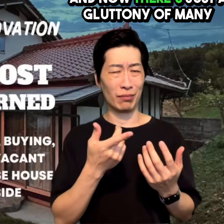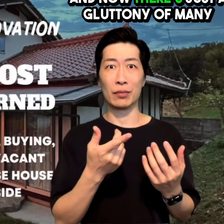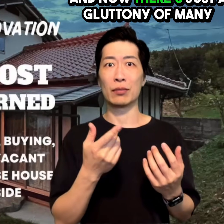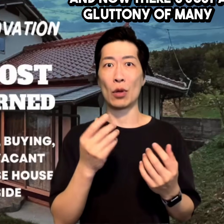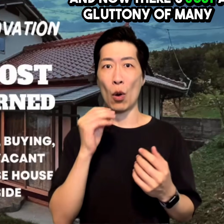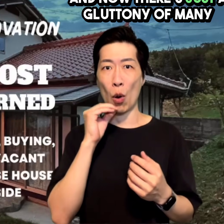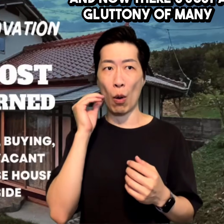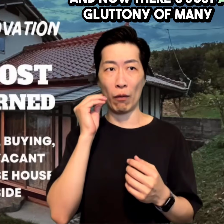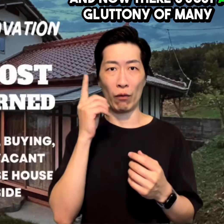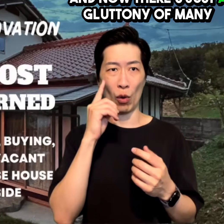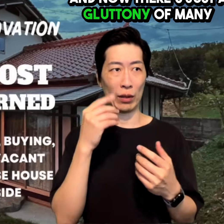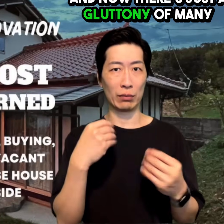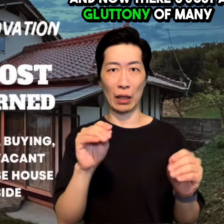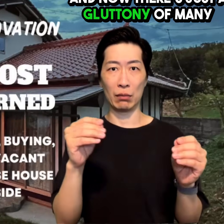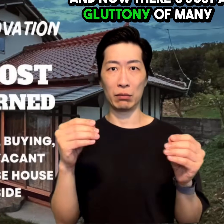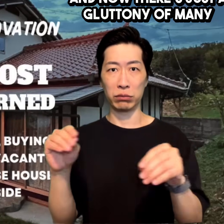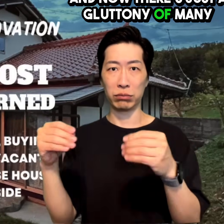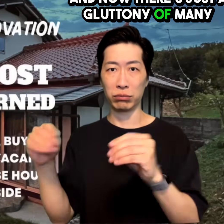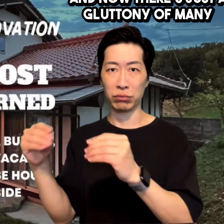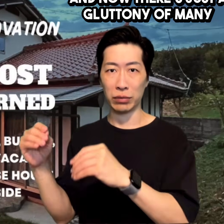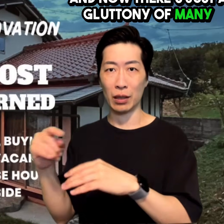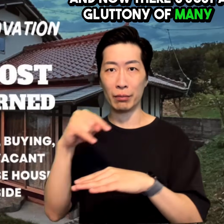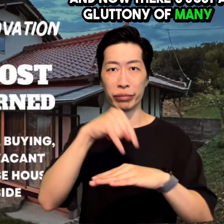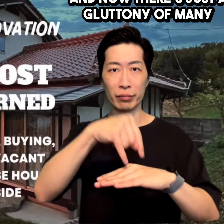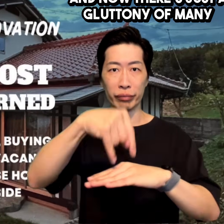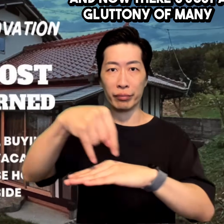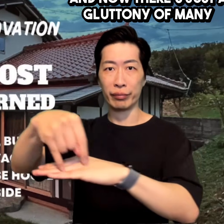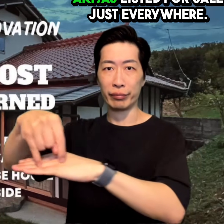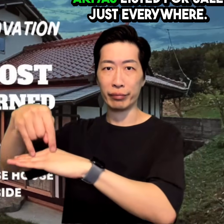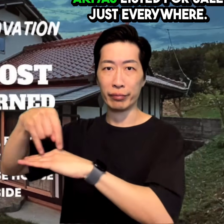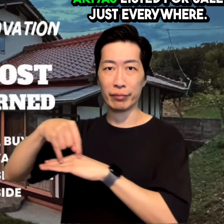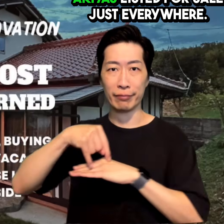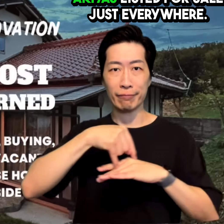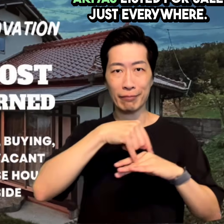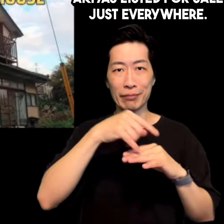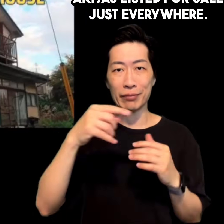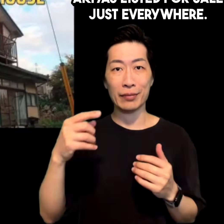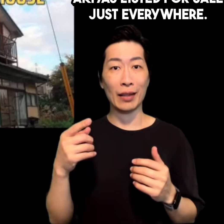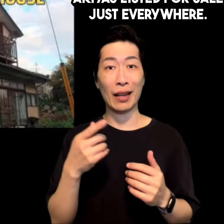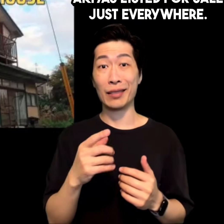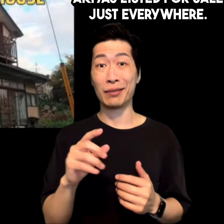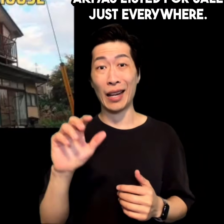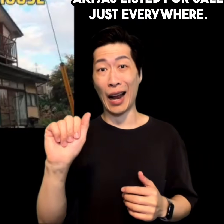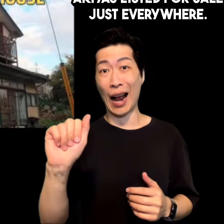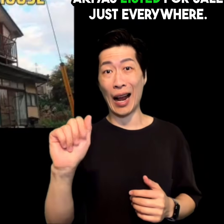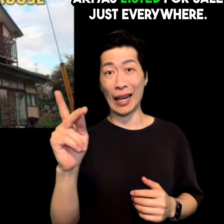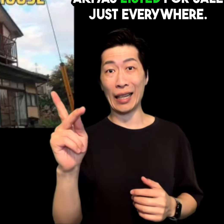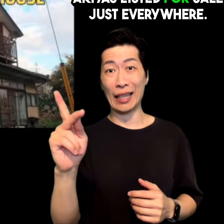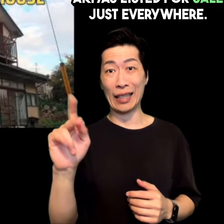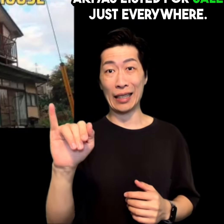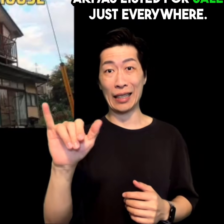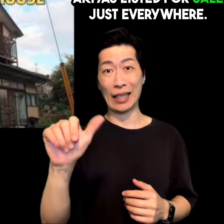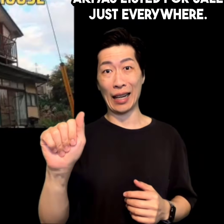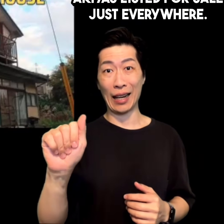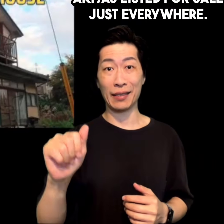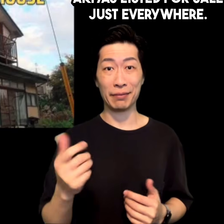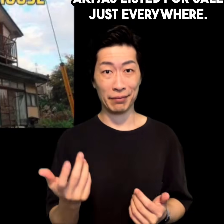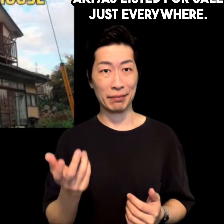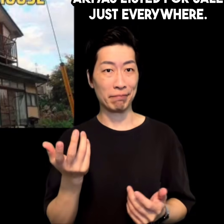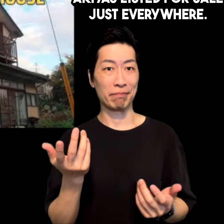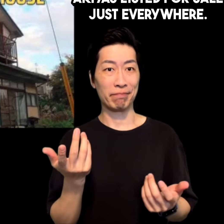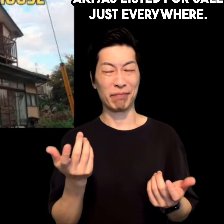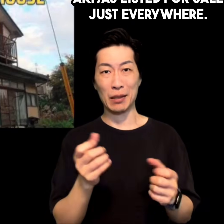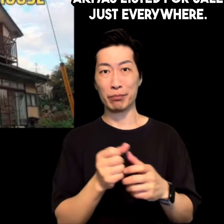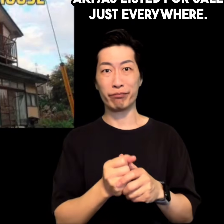And now there's just a gluttony of many akiyas listed for sale